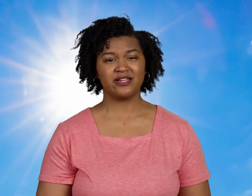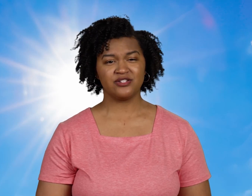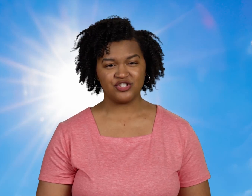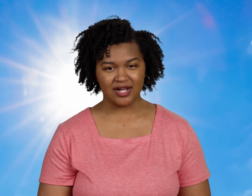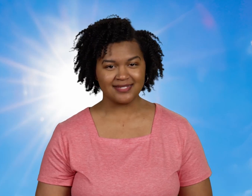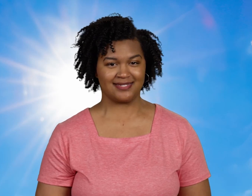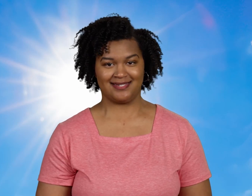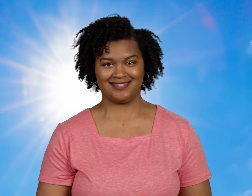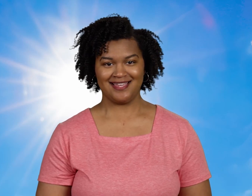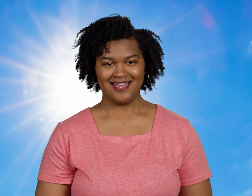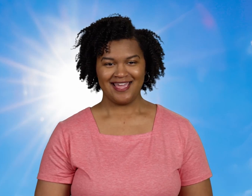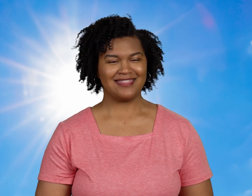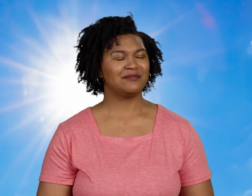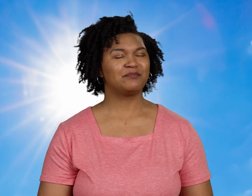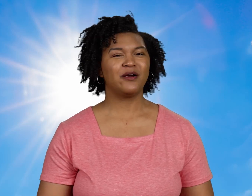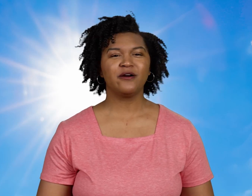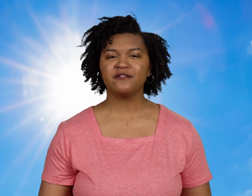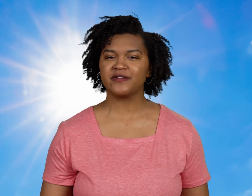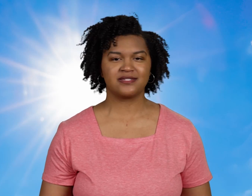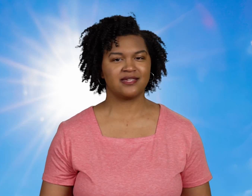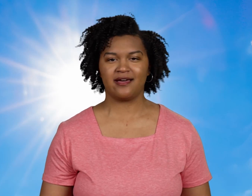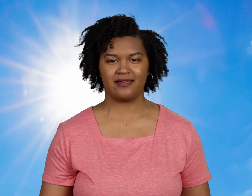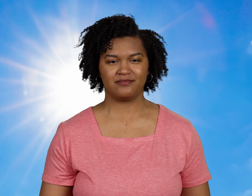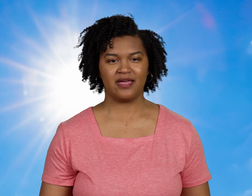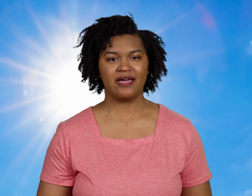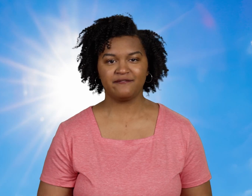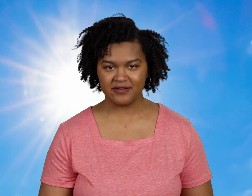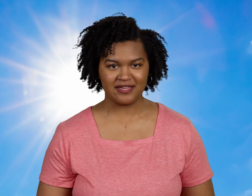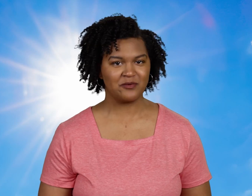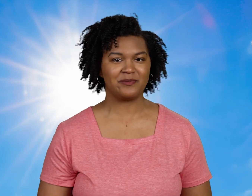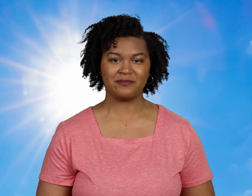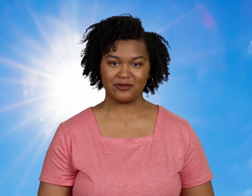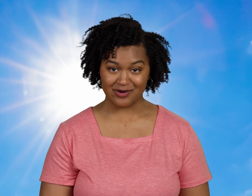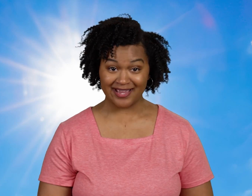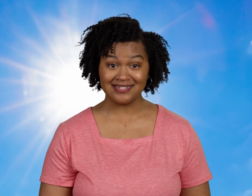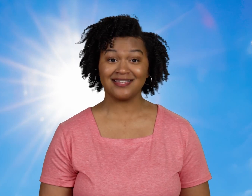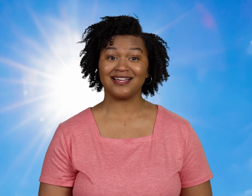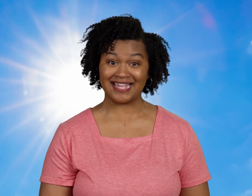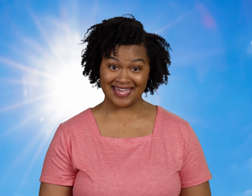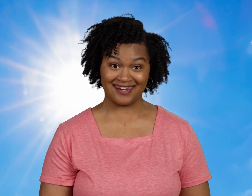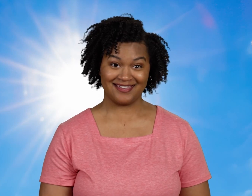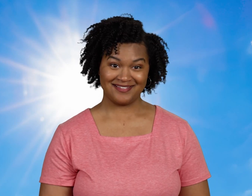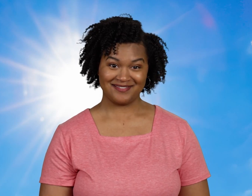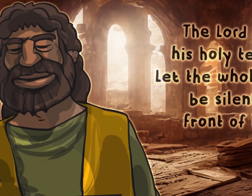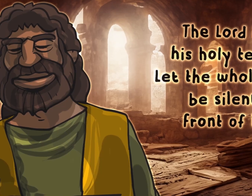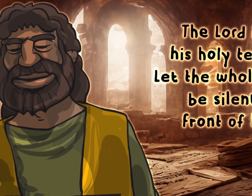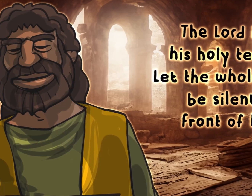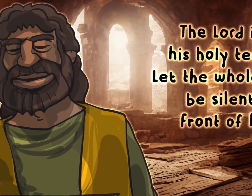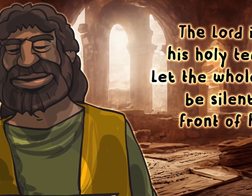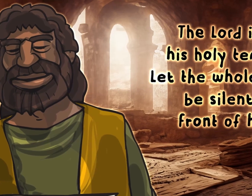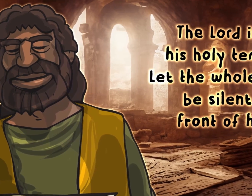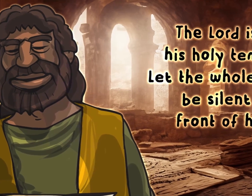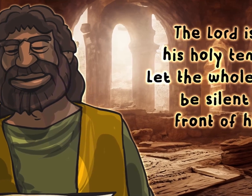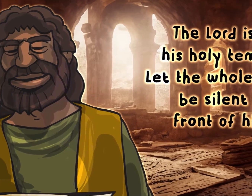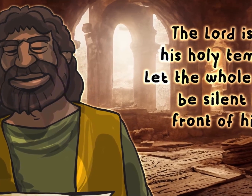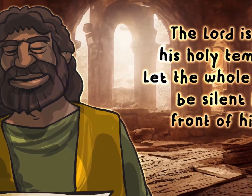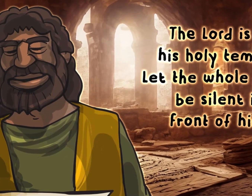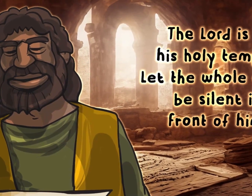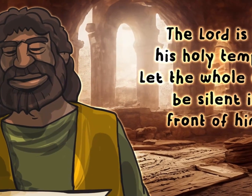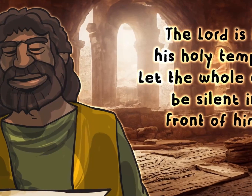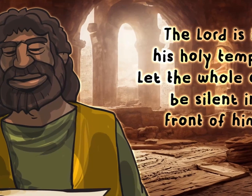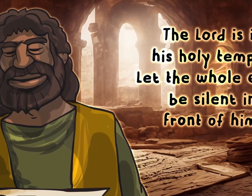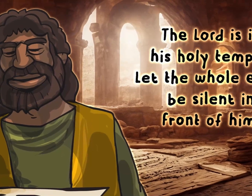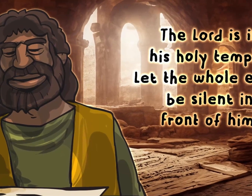to bring justice. In the perfect time, everything will be made right again. The Lord is in his